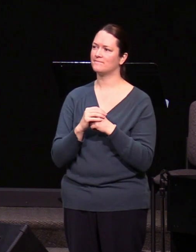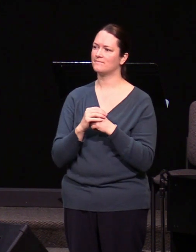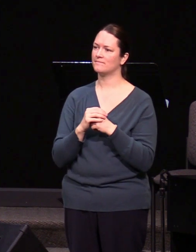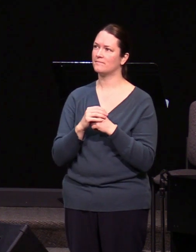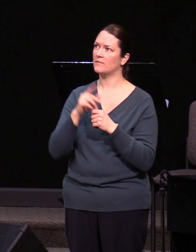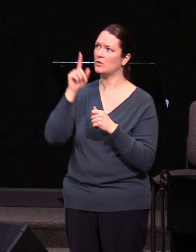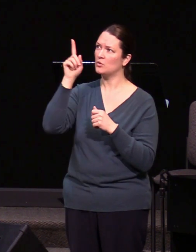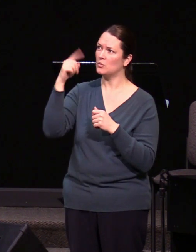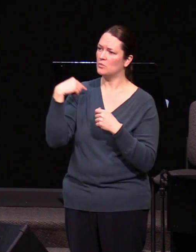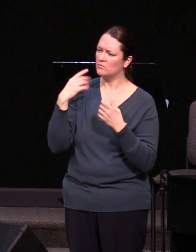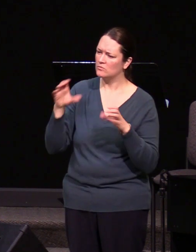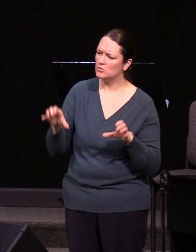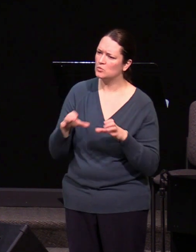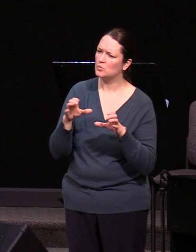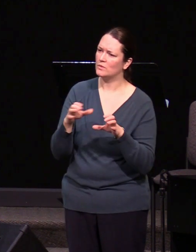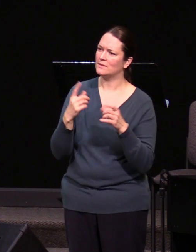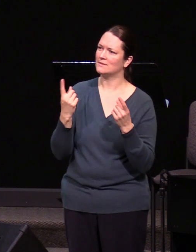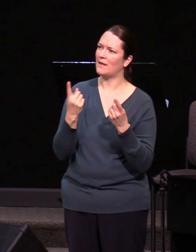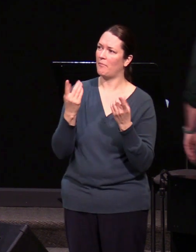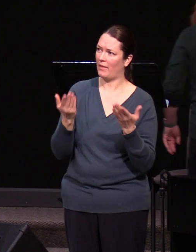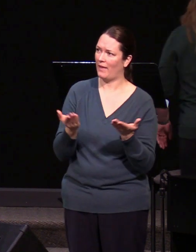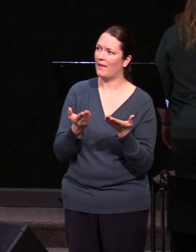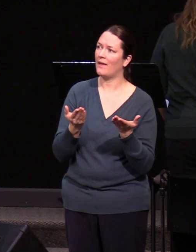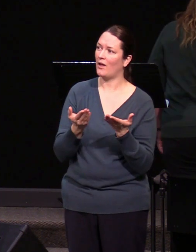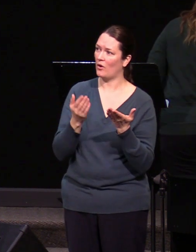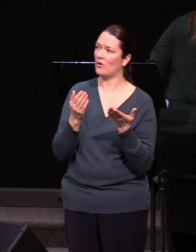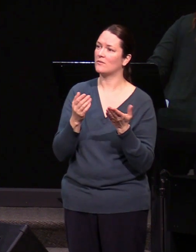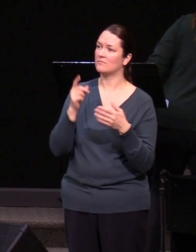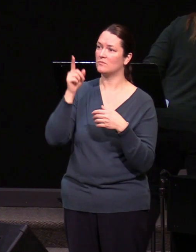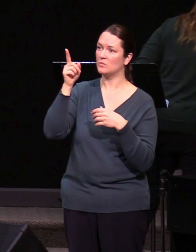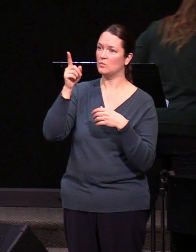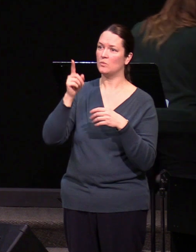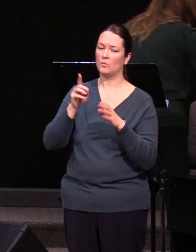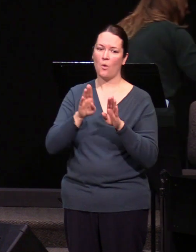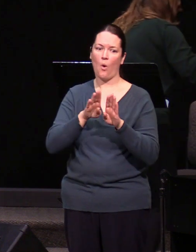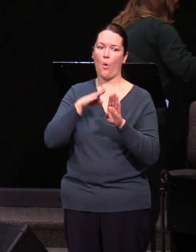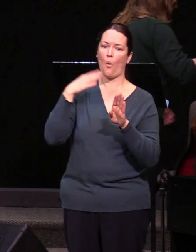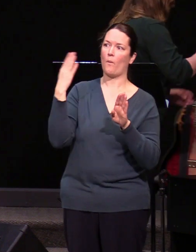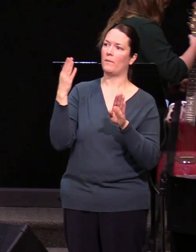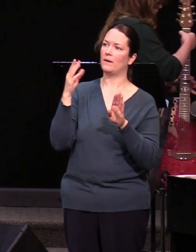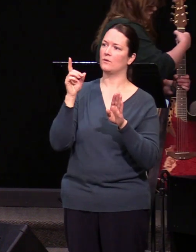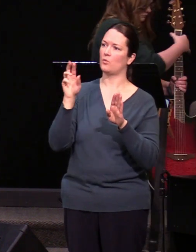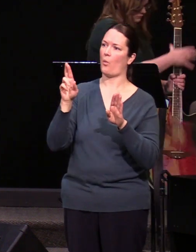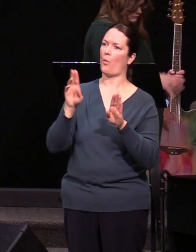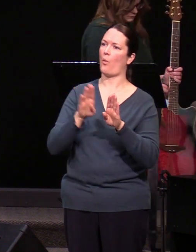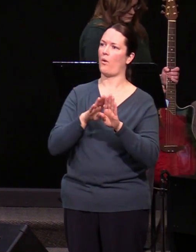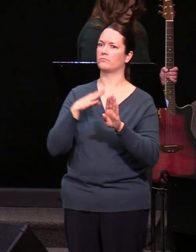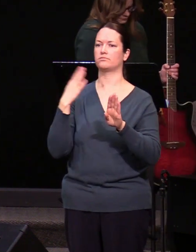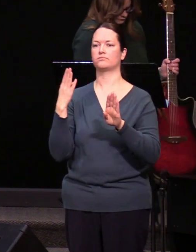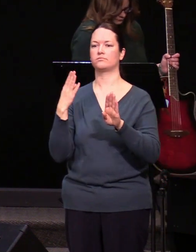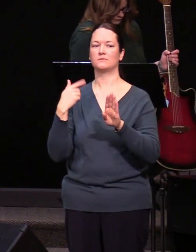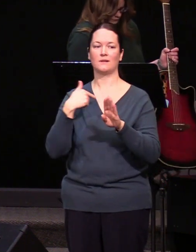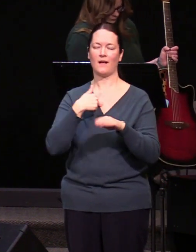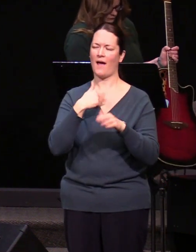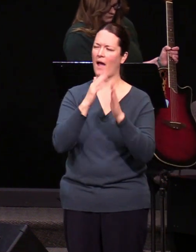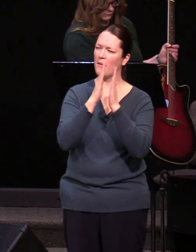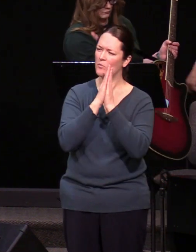You are doing something here. You are opening doors. And I